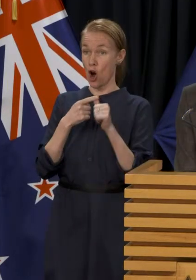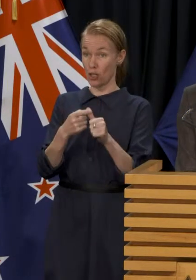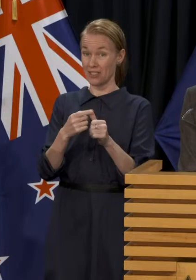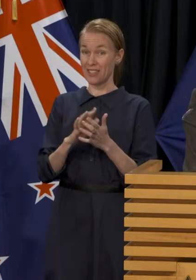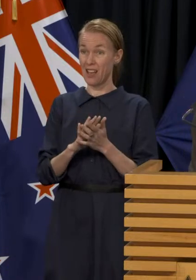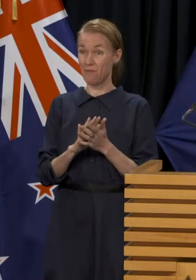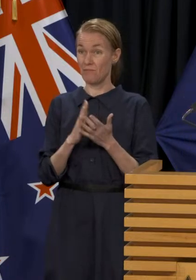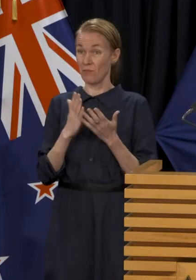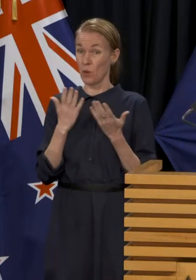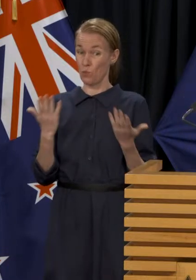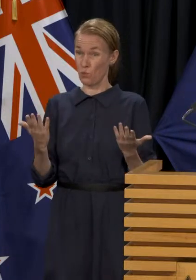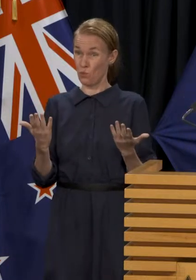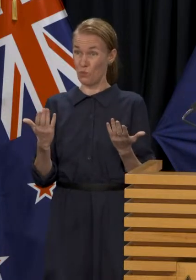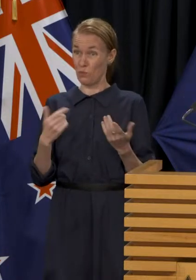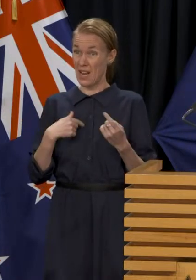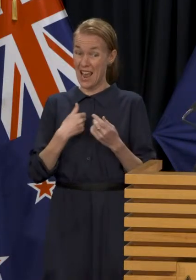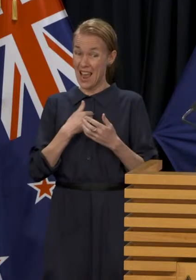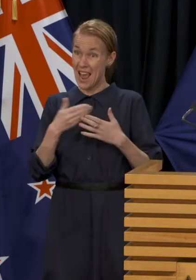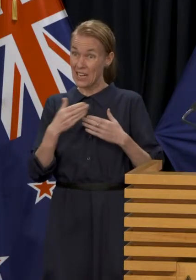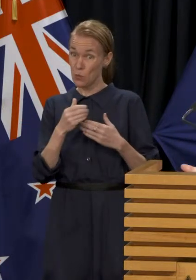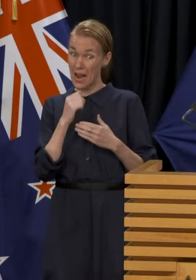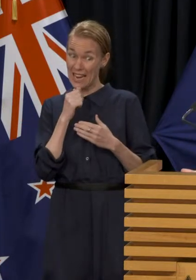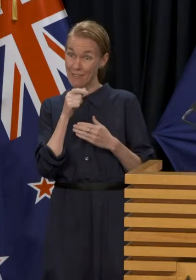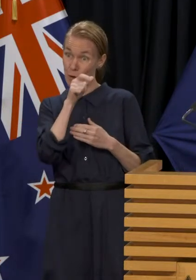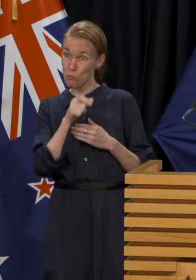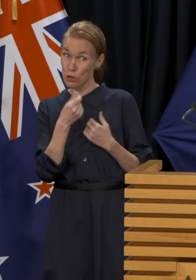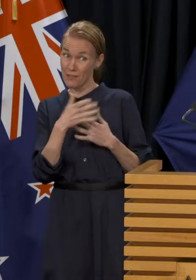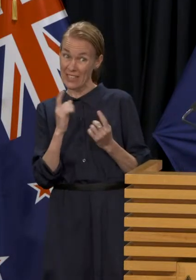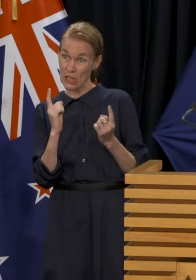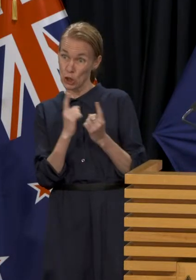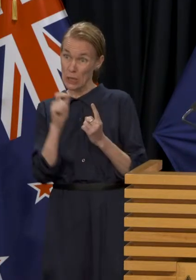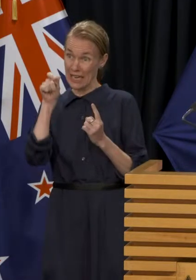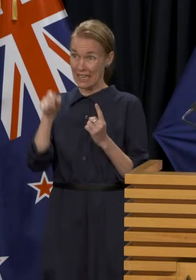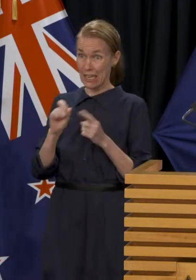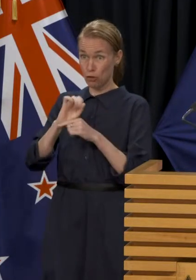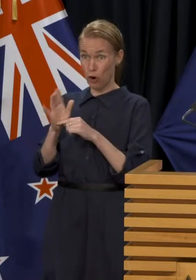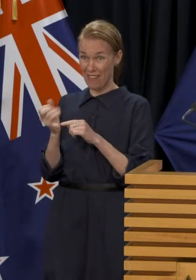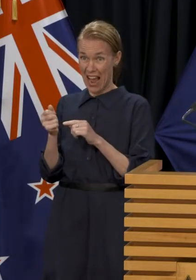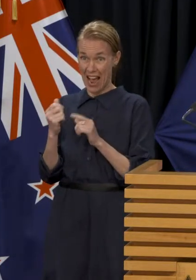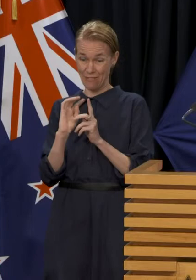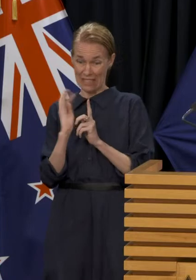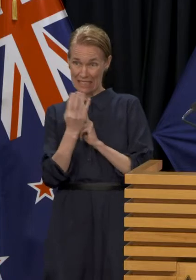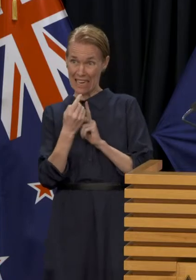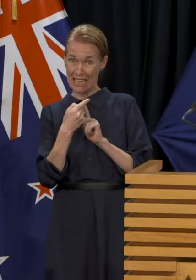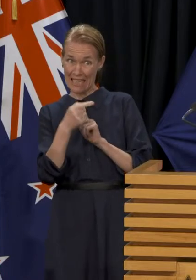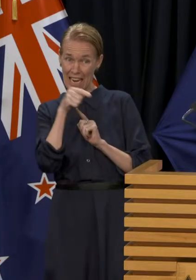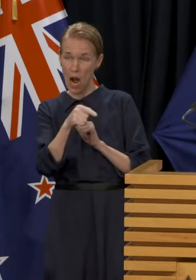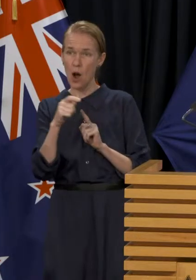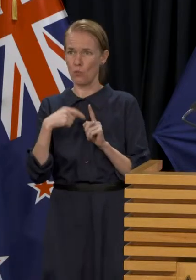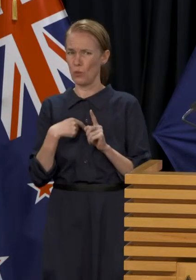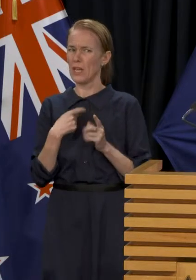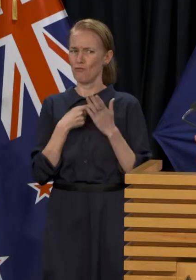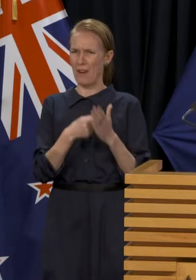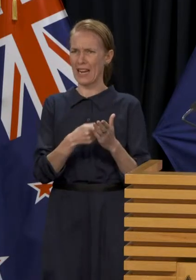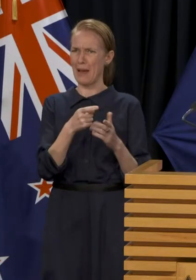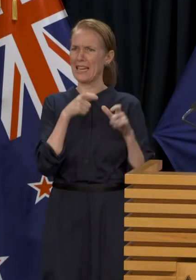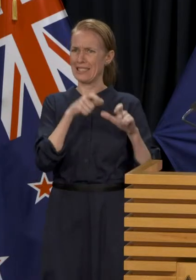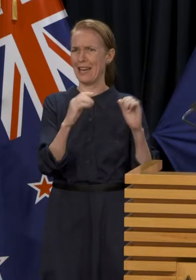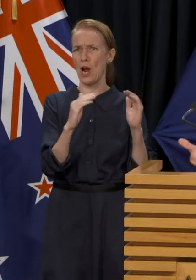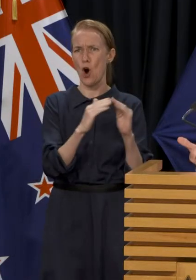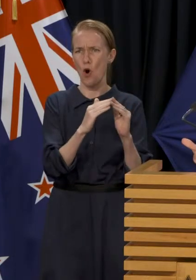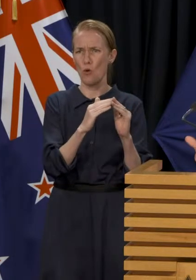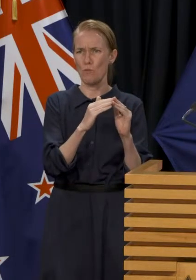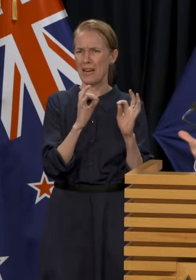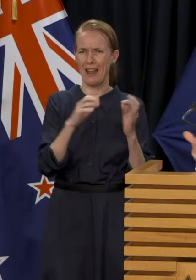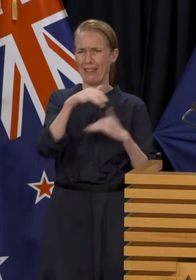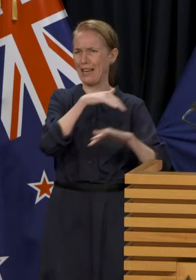comes back anyway. So it wouldn't change our actual management of the situation. Where it may be useful, so that rapid testing,